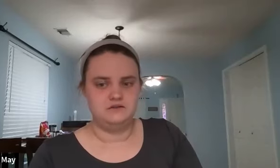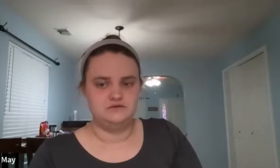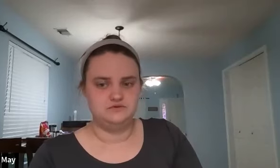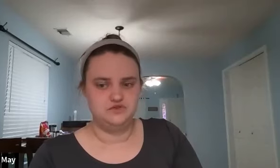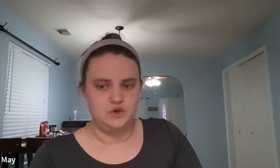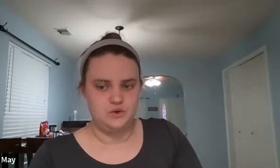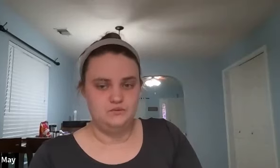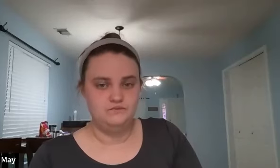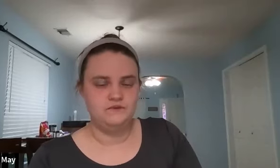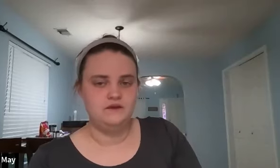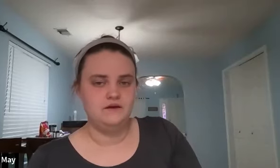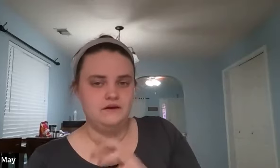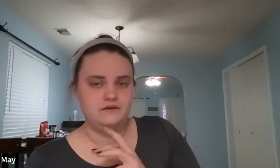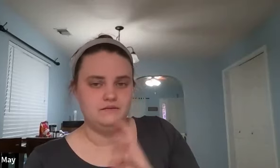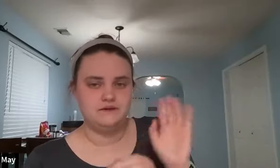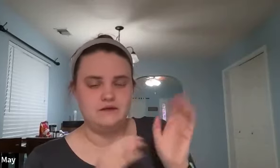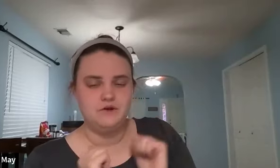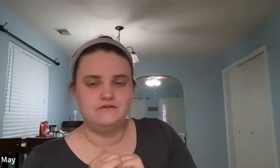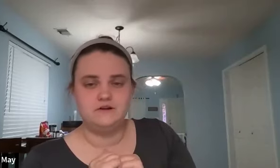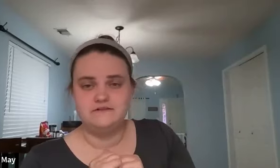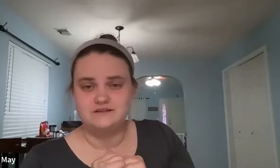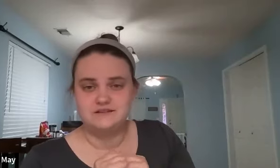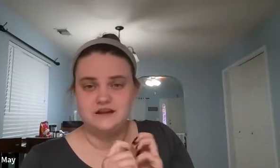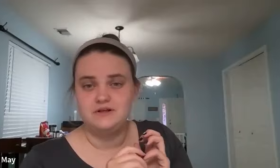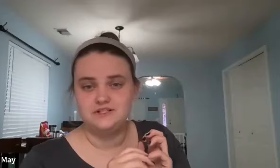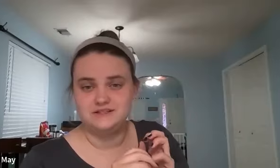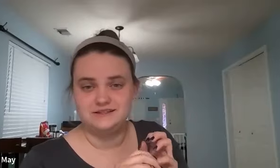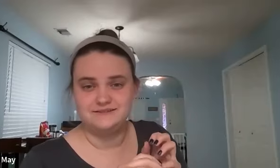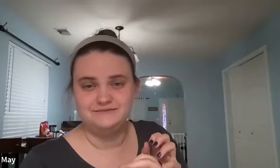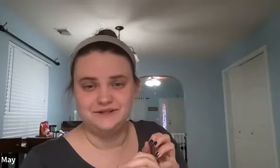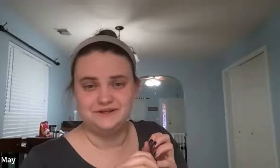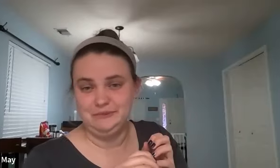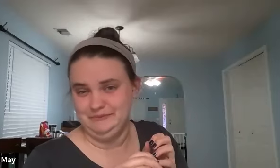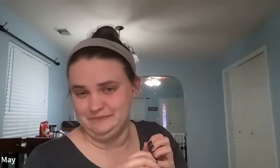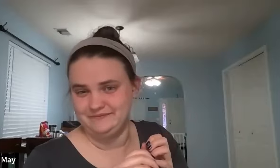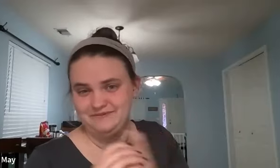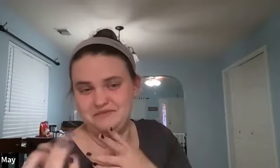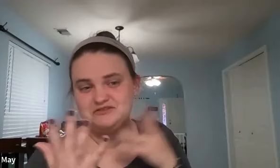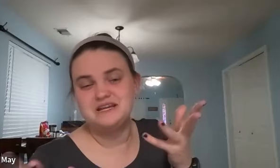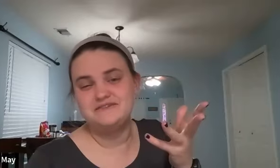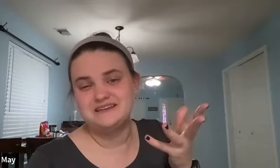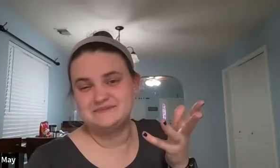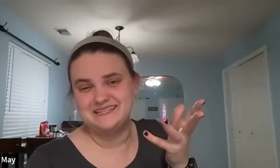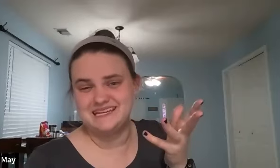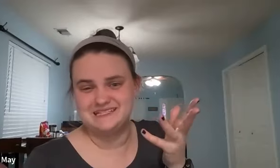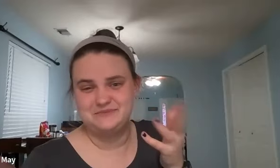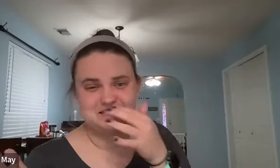Okay. So I've gone very fast and I apologize again, but trying to give you guys as many signs as